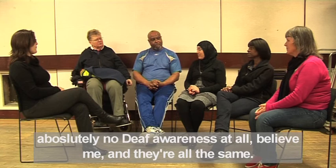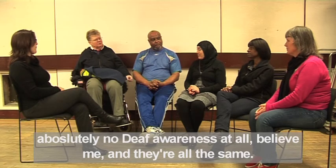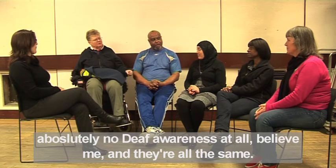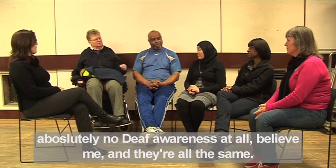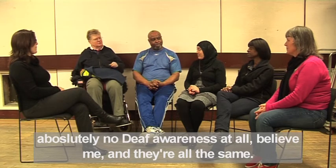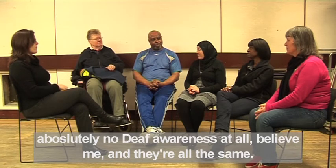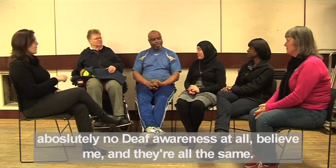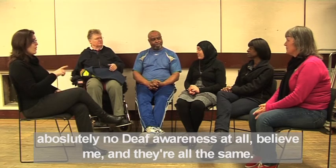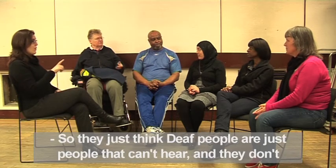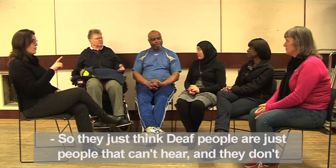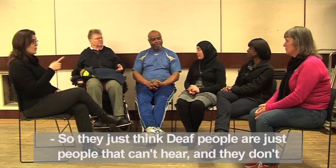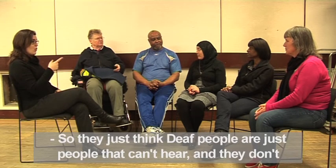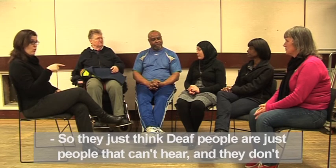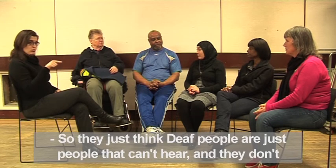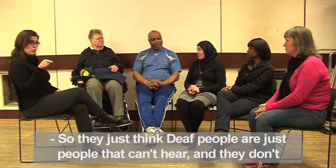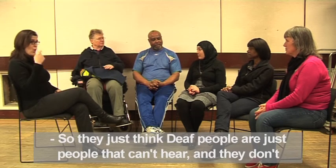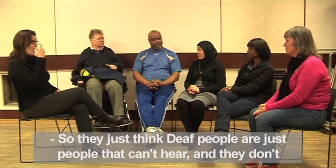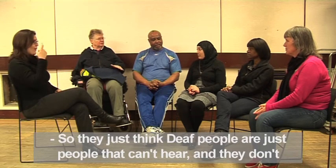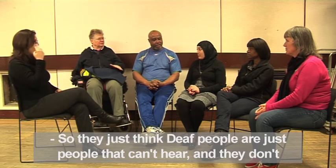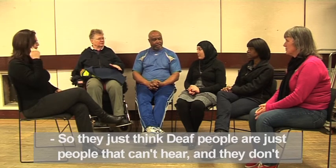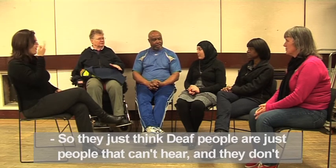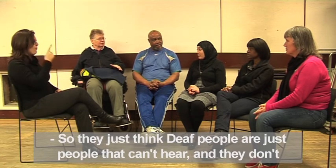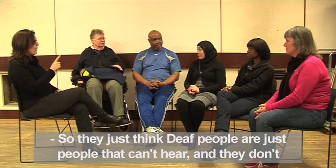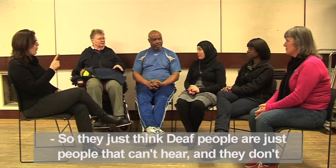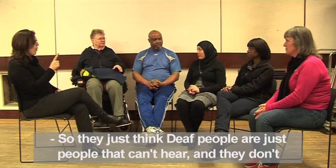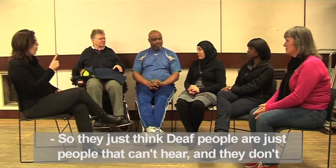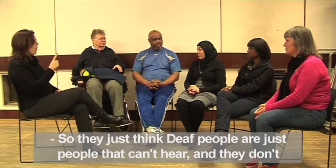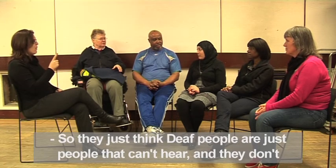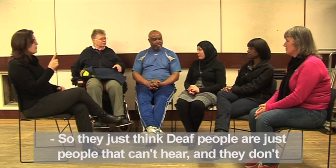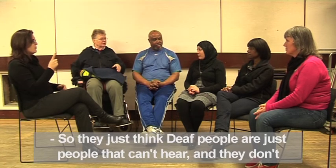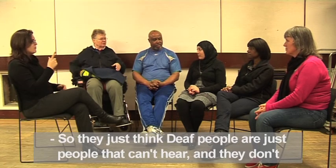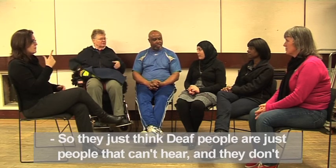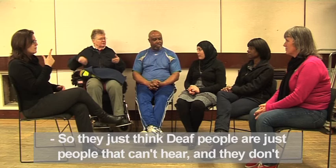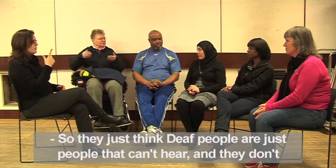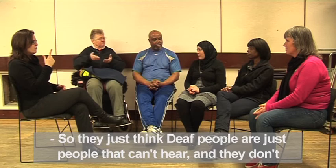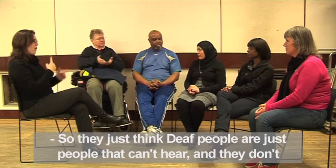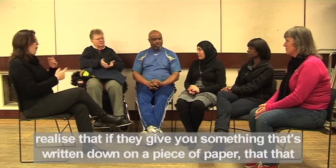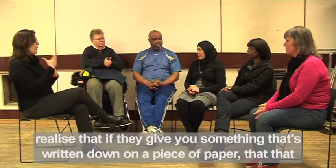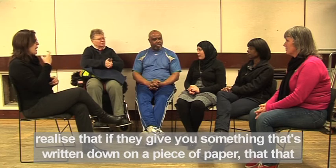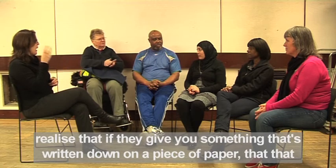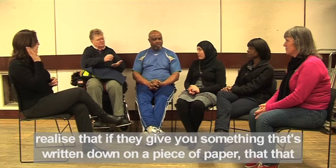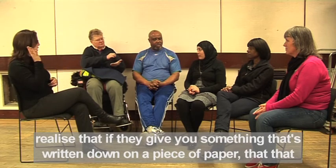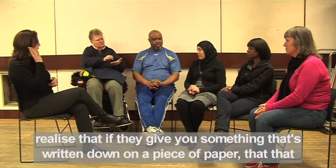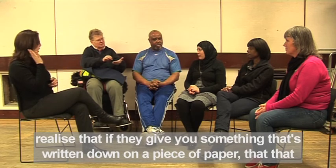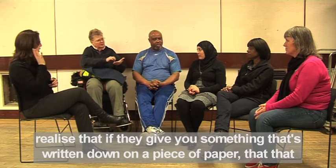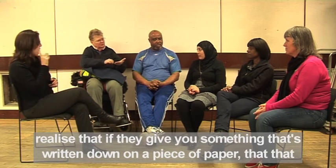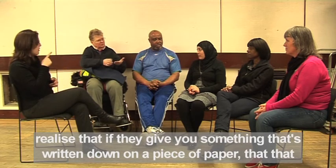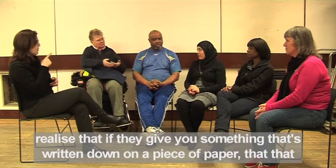they just think that deaf people are just people who can't hear, and they don't realise that if they give you something that's written down on a piece